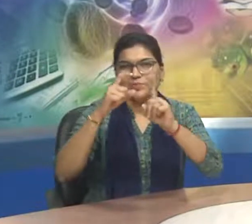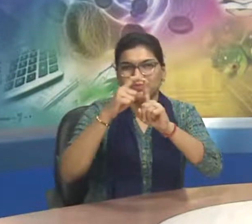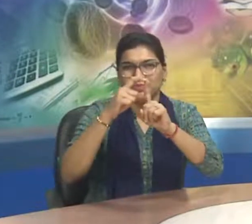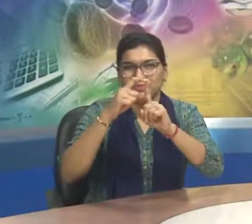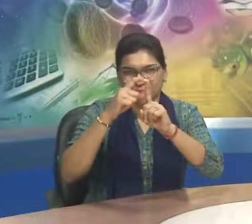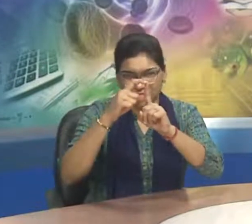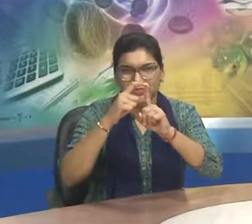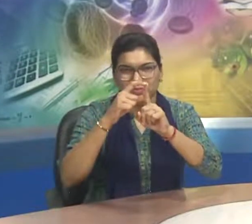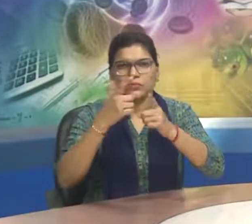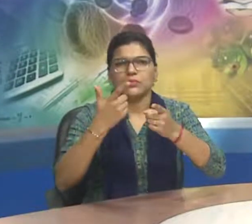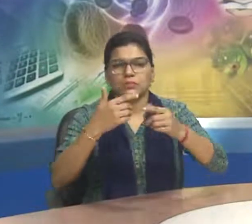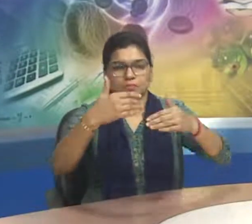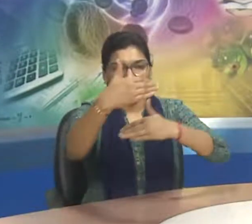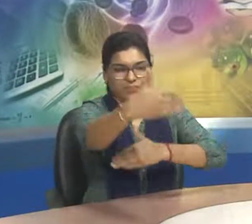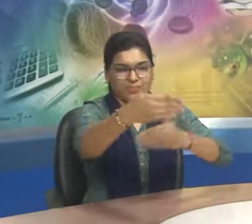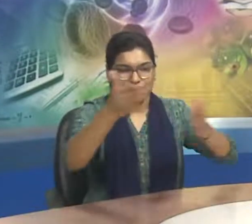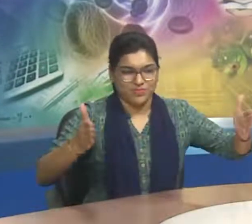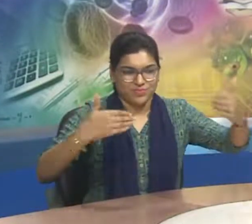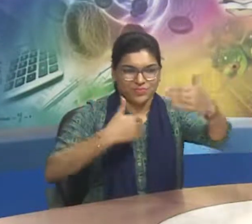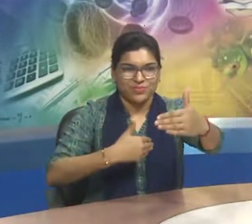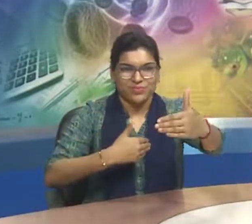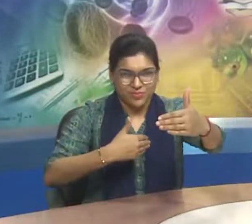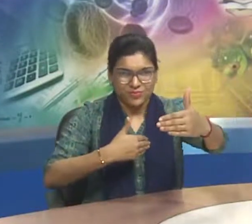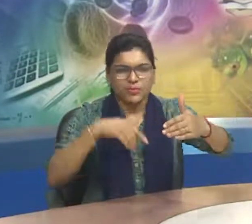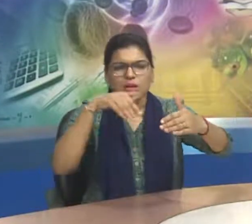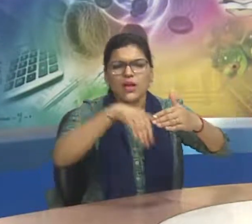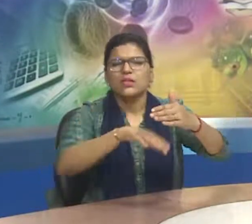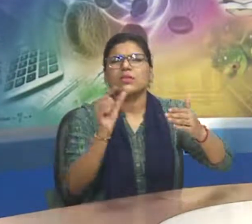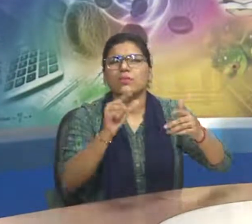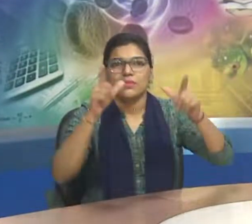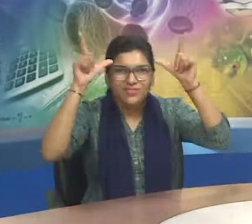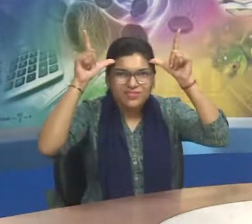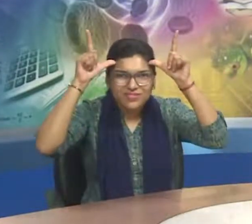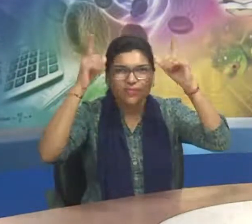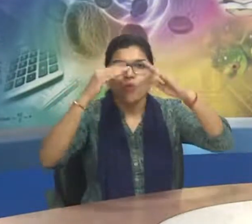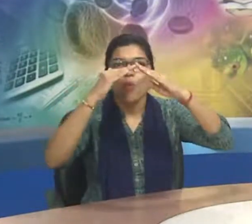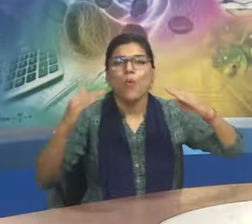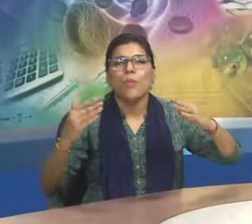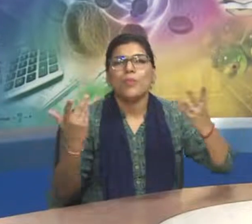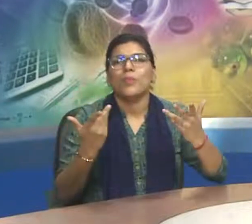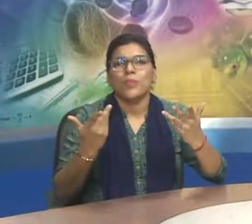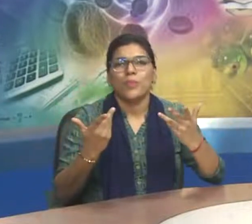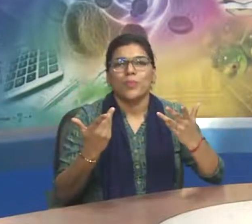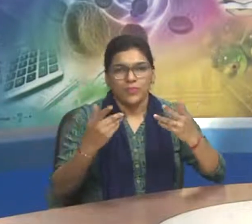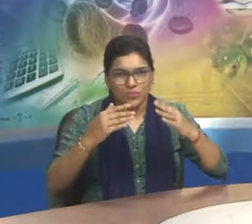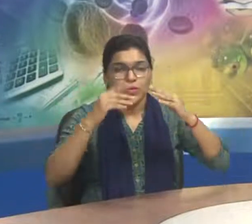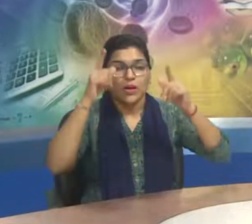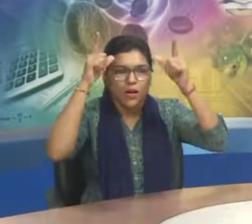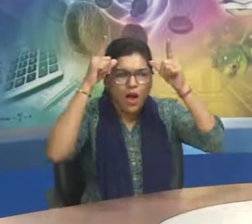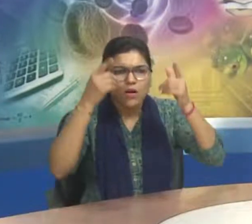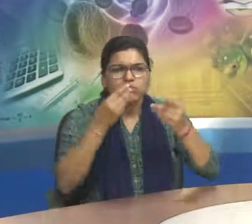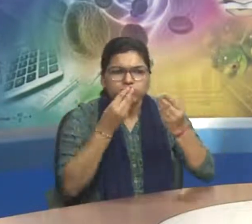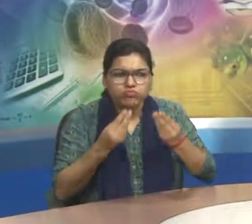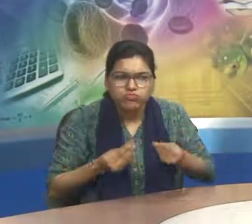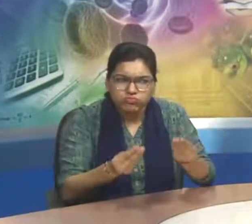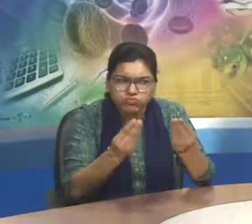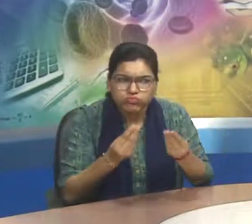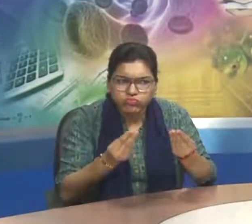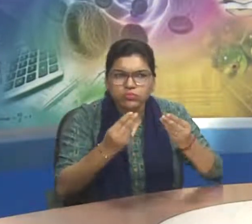As we all know, the word shed, which is used for cattle and